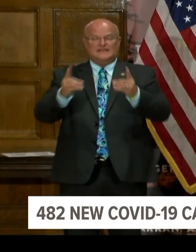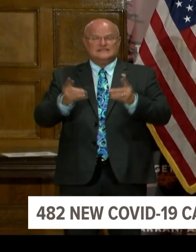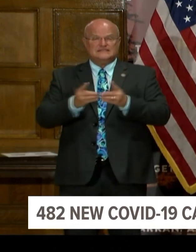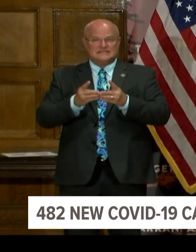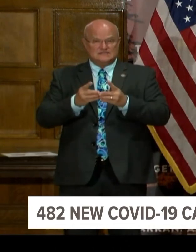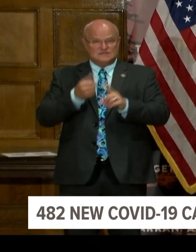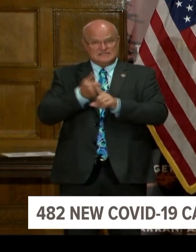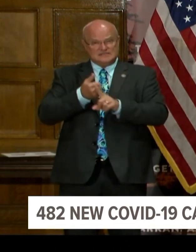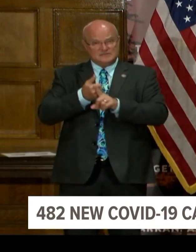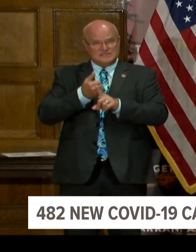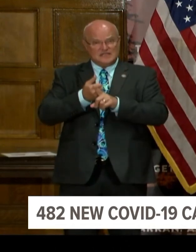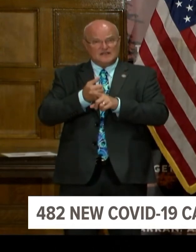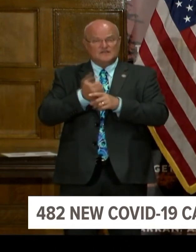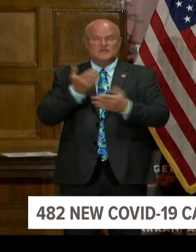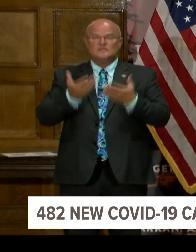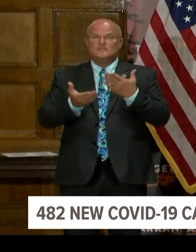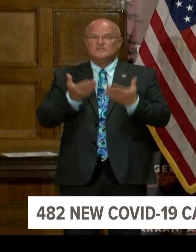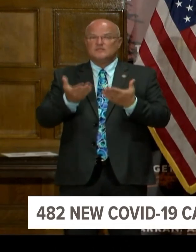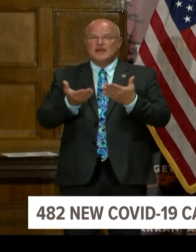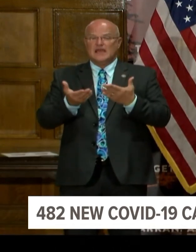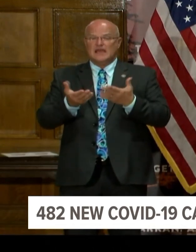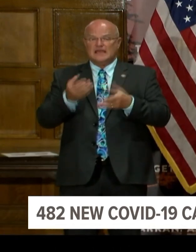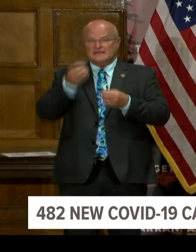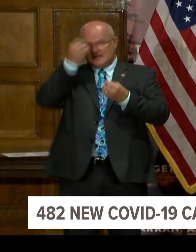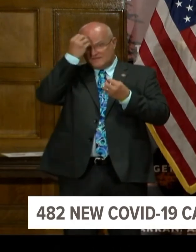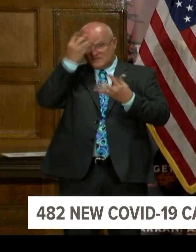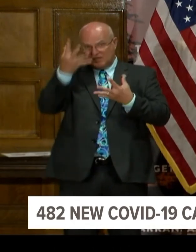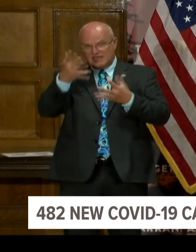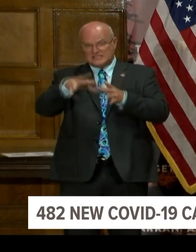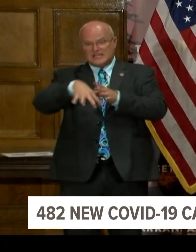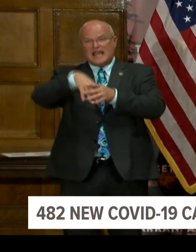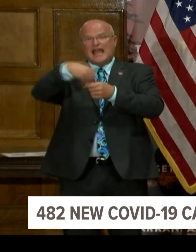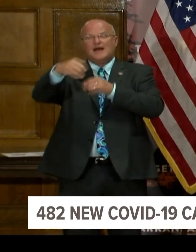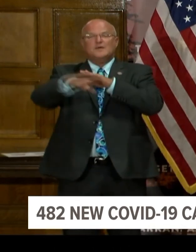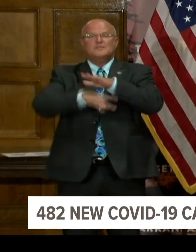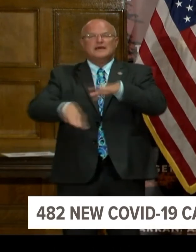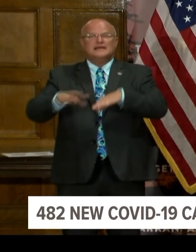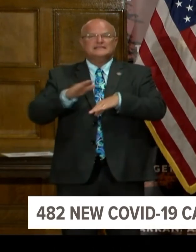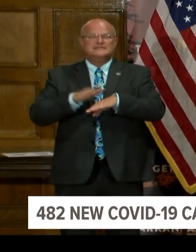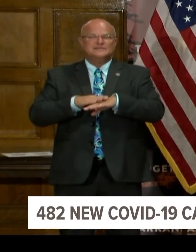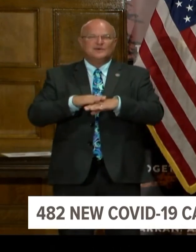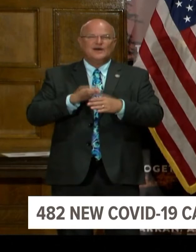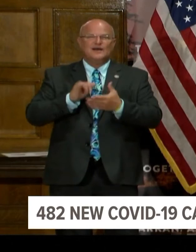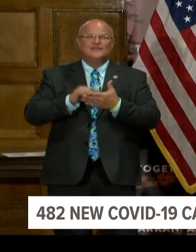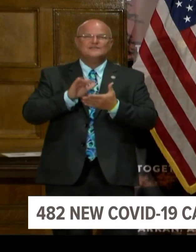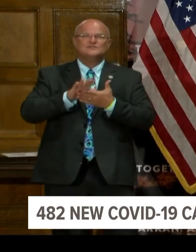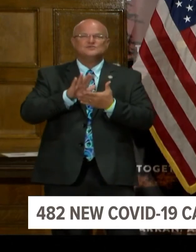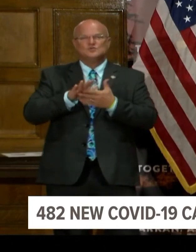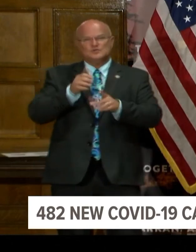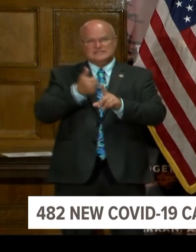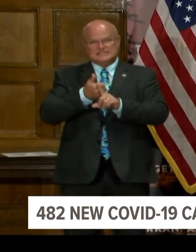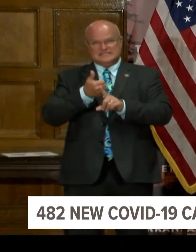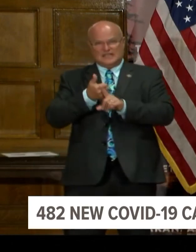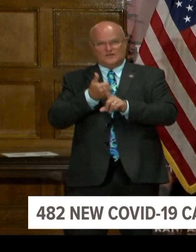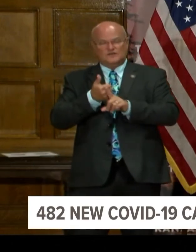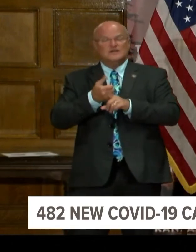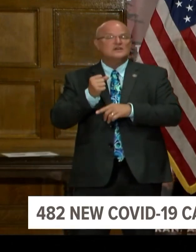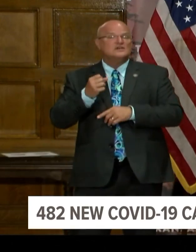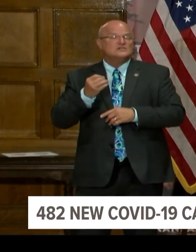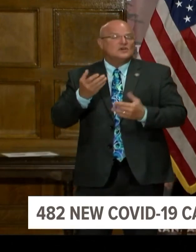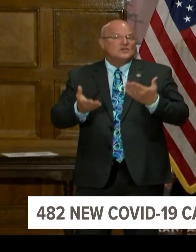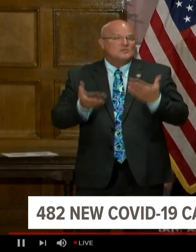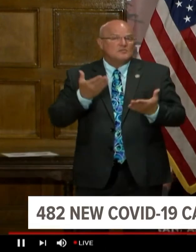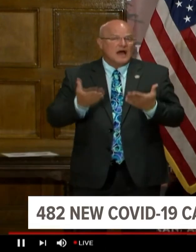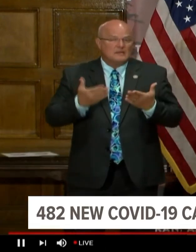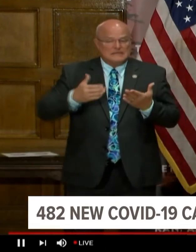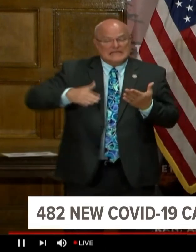will, may put the information out based upon the school itself. So there might